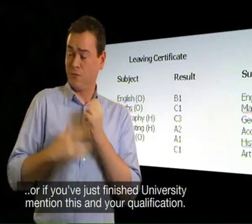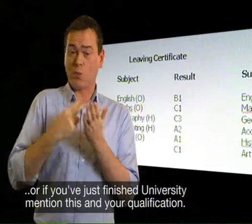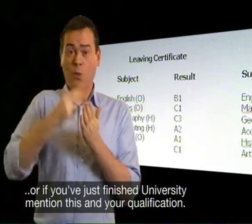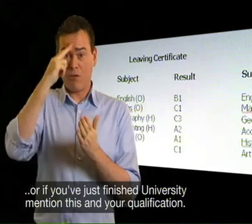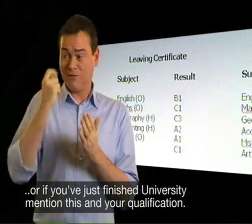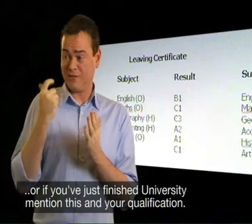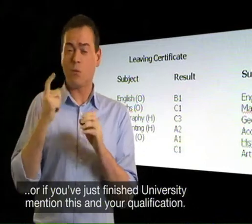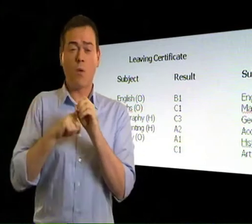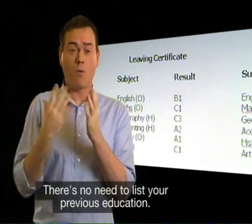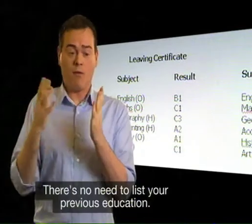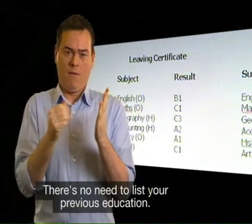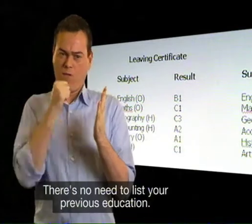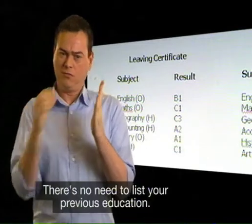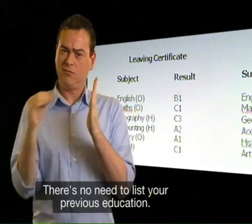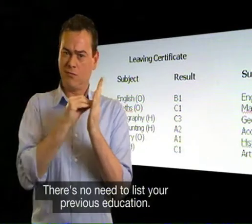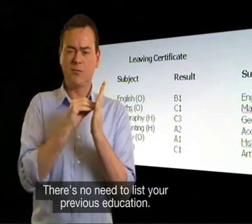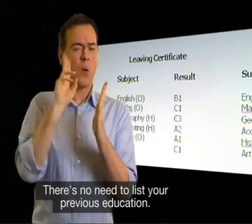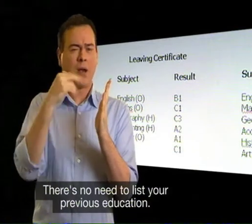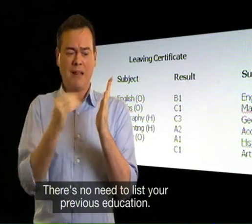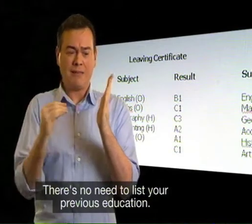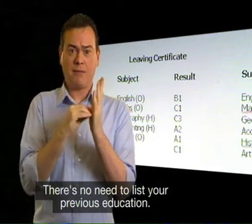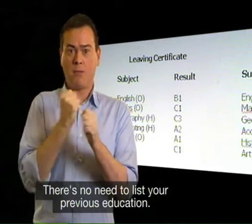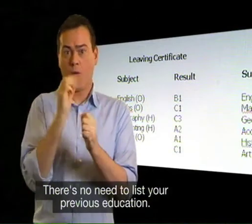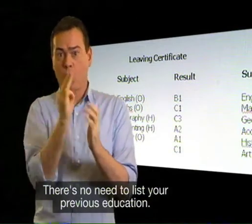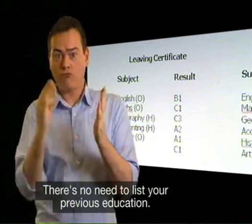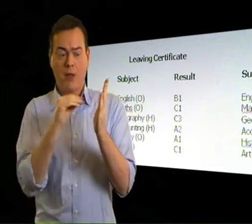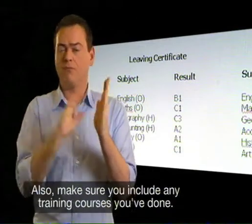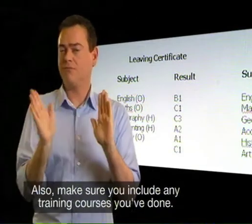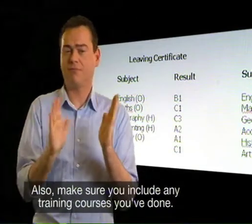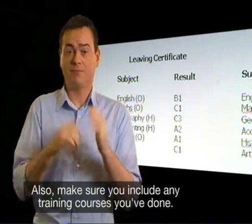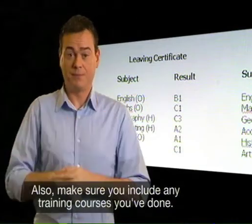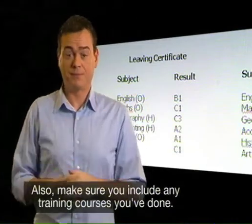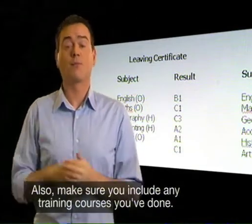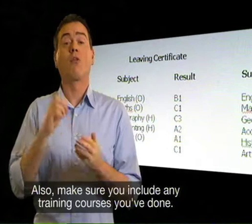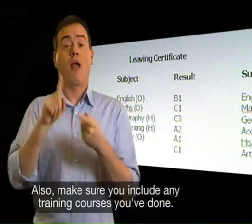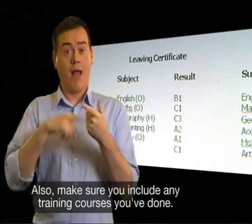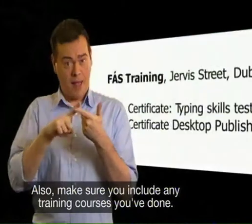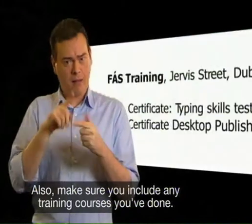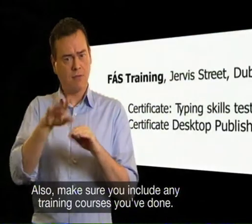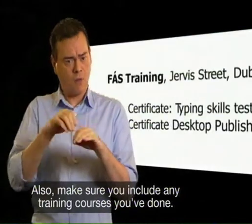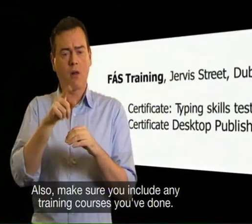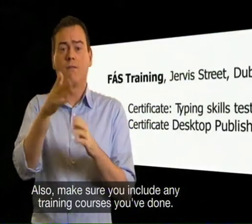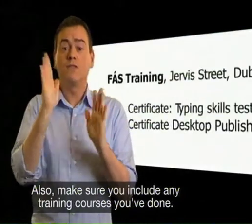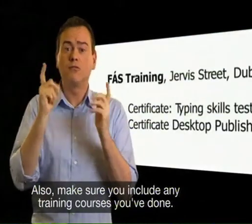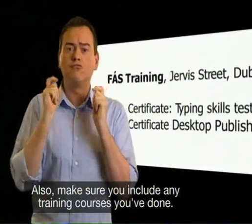qualification. There's no need to list your previous education. Also, make sure you include any training courses you've